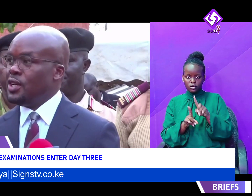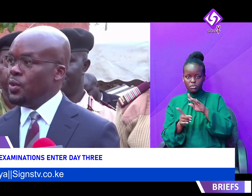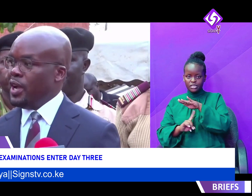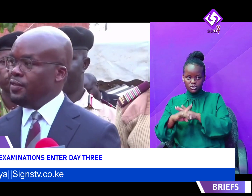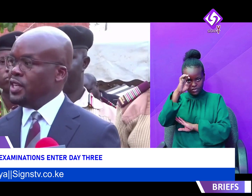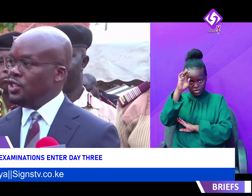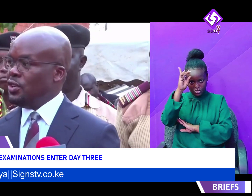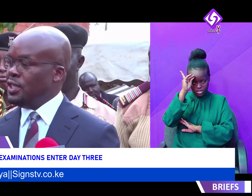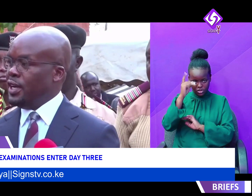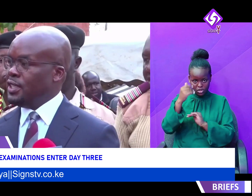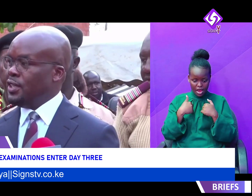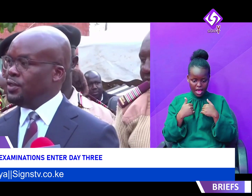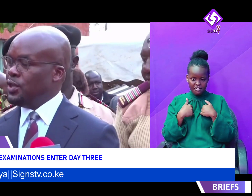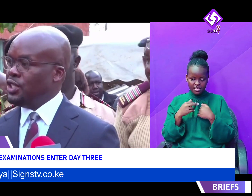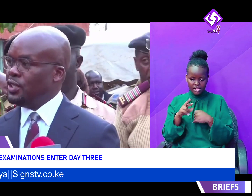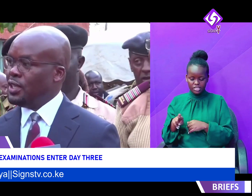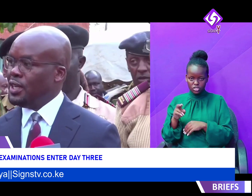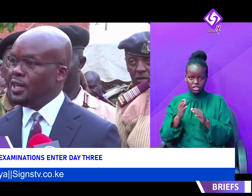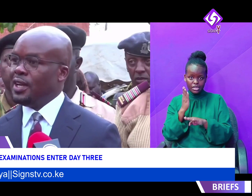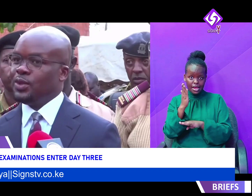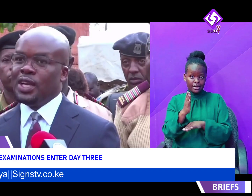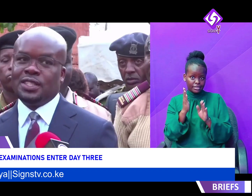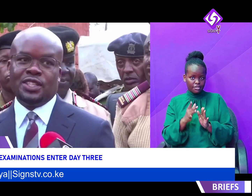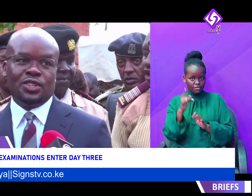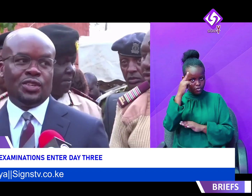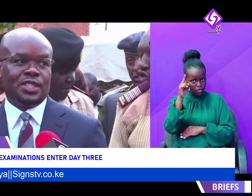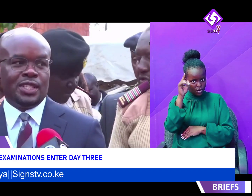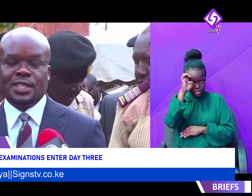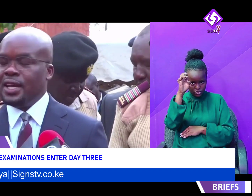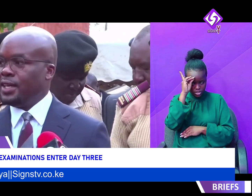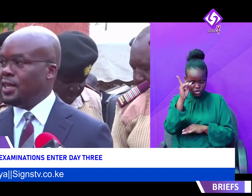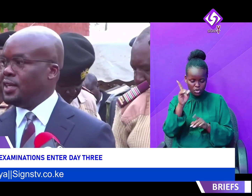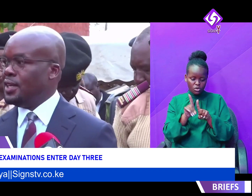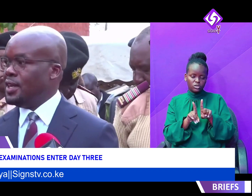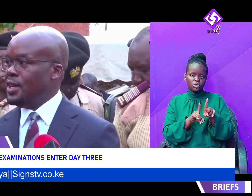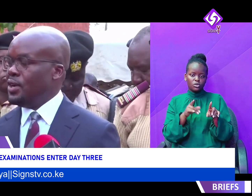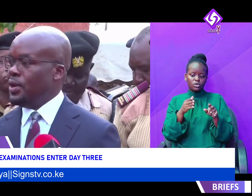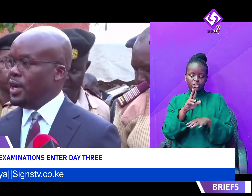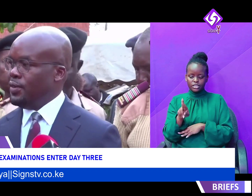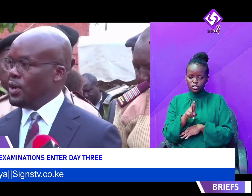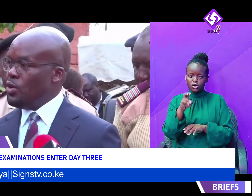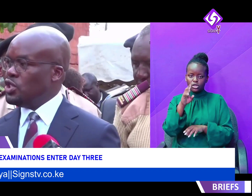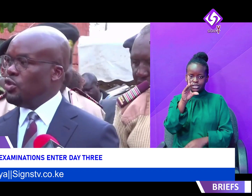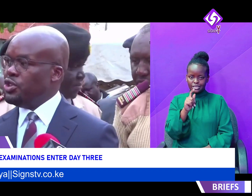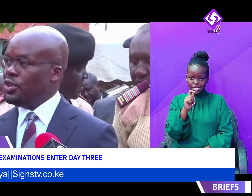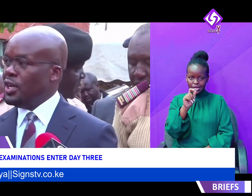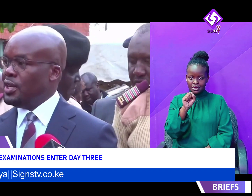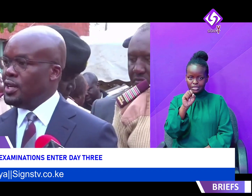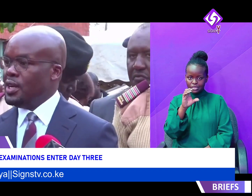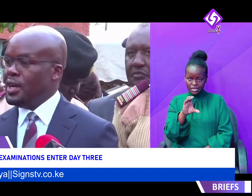We have the Regional Director of Education as well as the Regional TSC Director. We have our County Commissioner